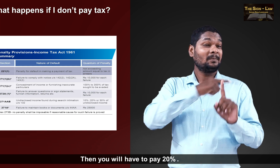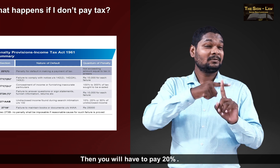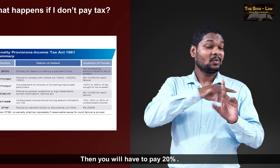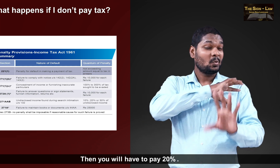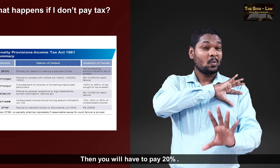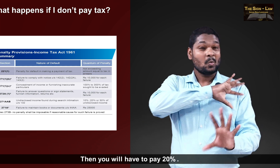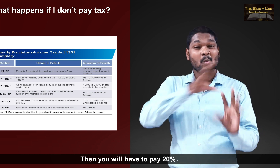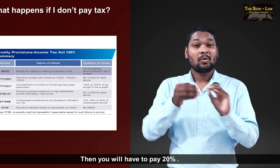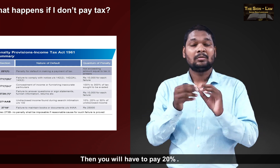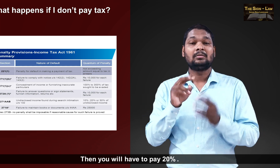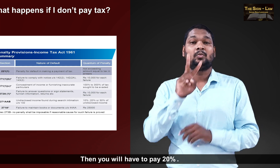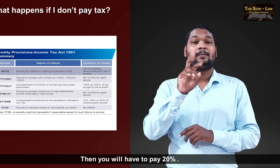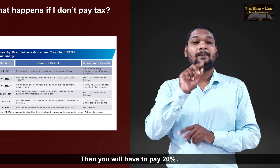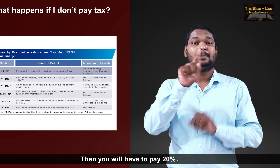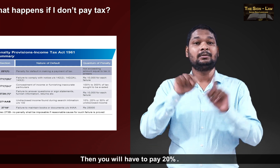then you will have to pay 20%.